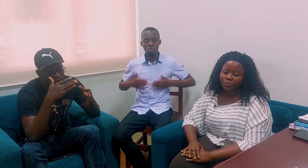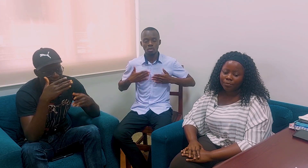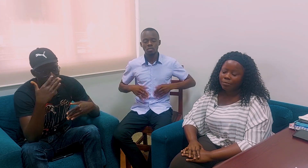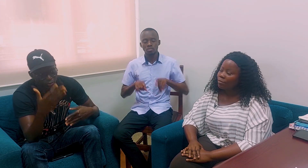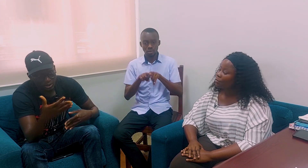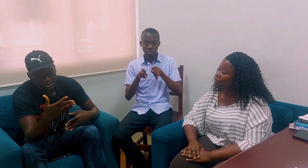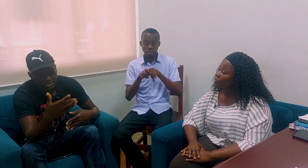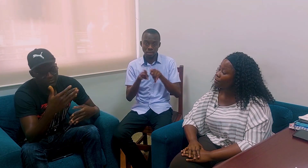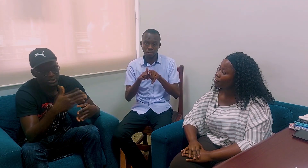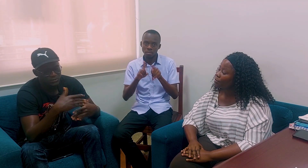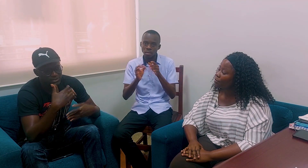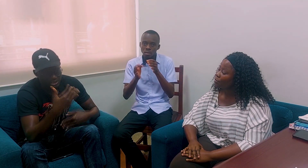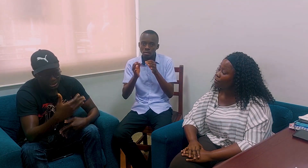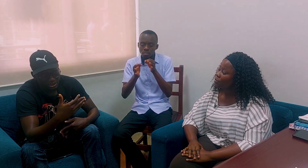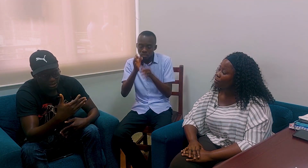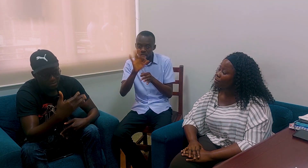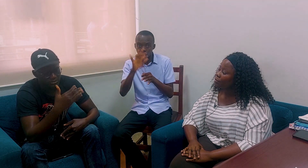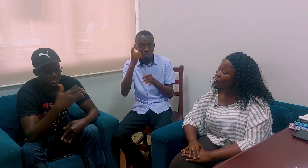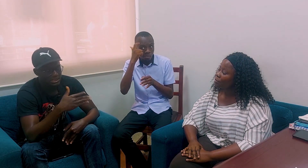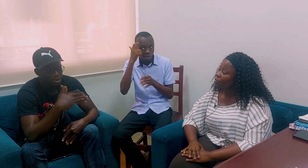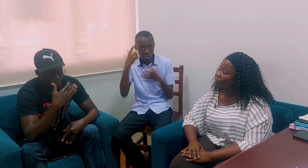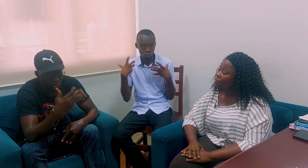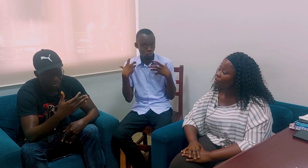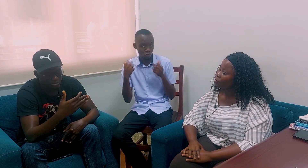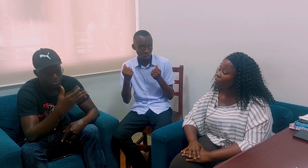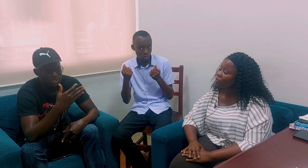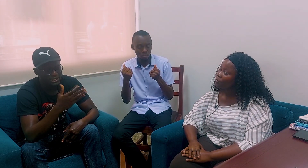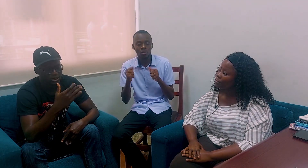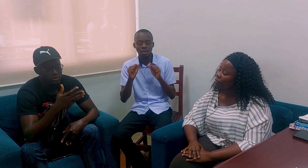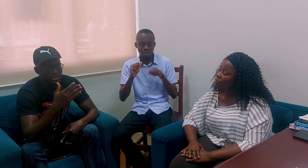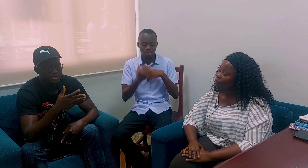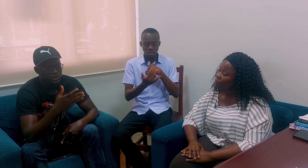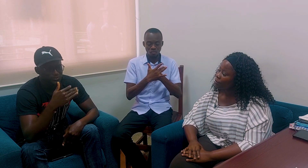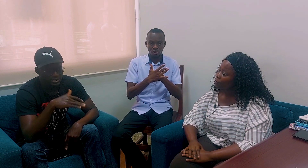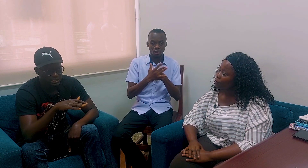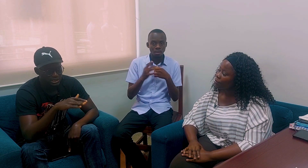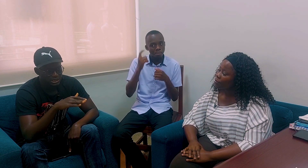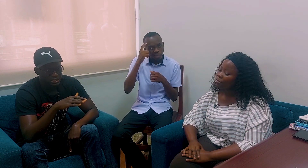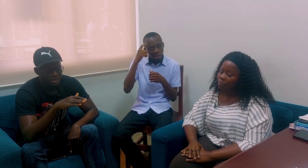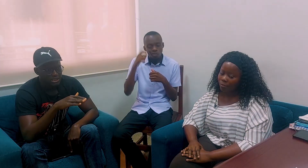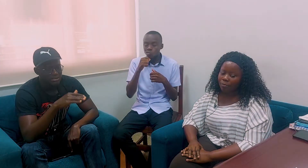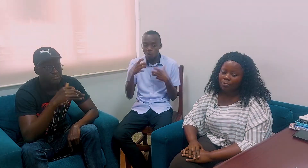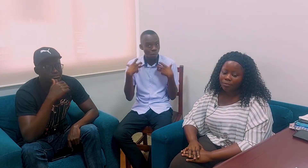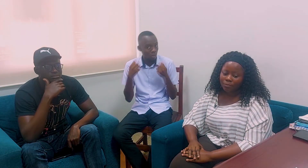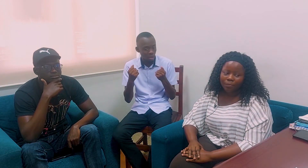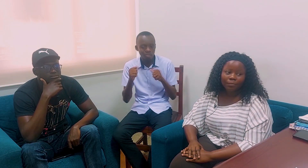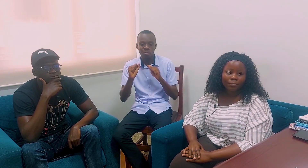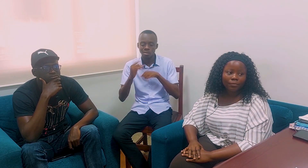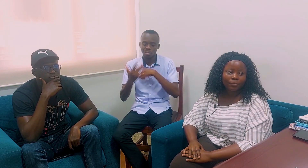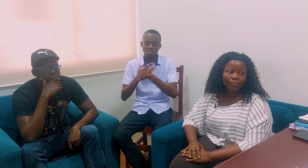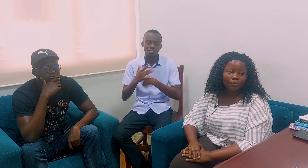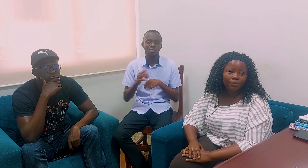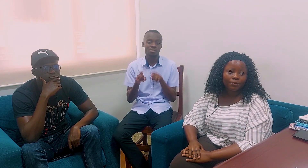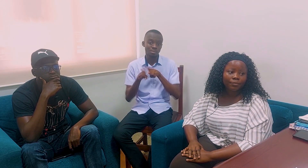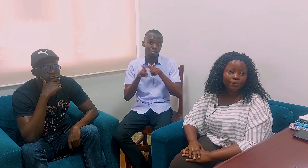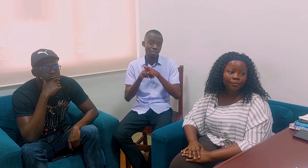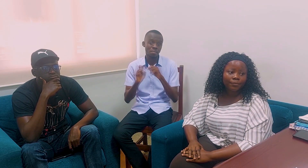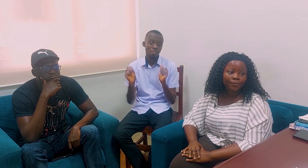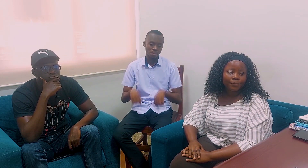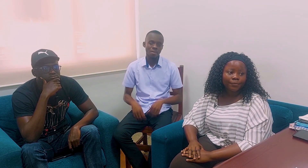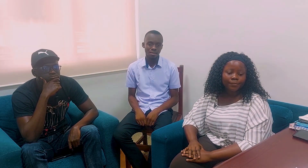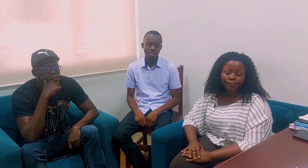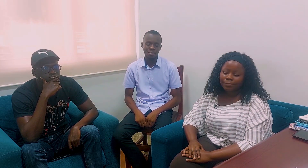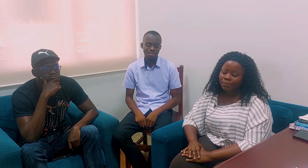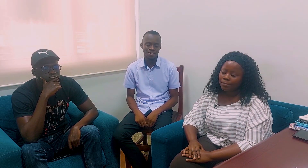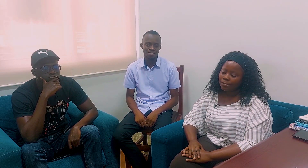So if you are mentally well, it affects you physically. Mentally unwell, it can also affect you physically. Okay, thank you so much. So